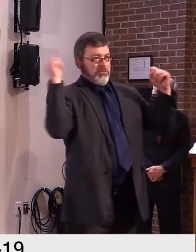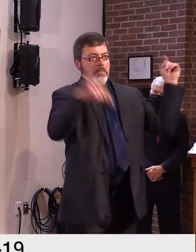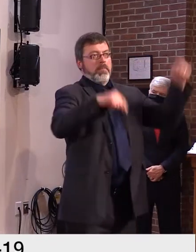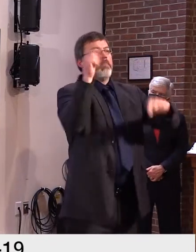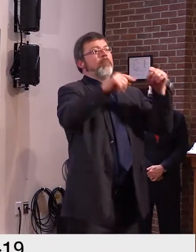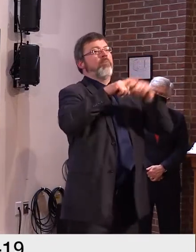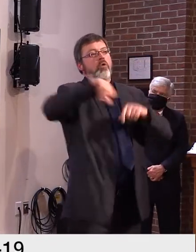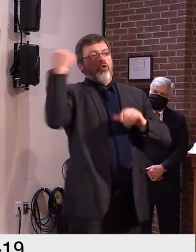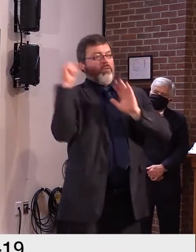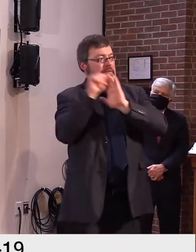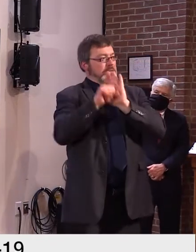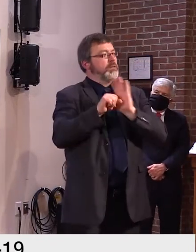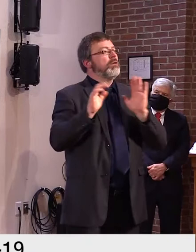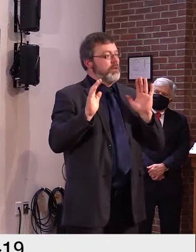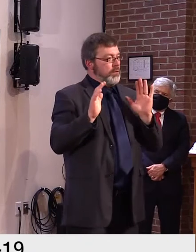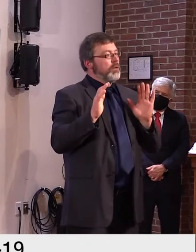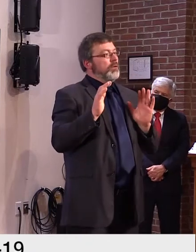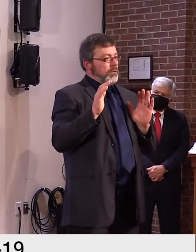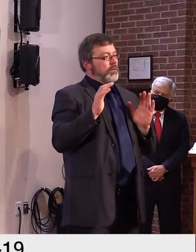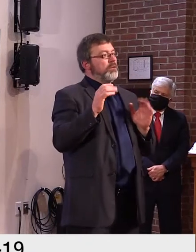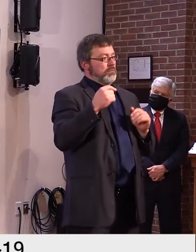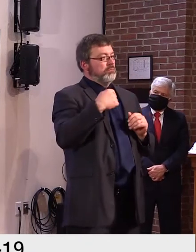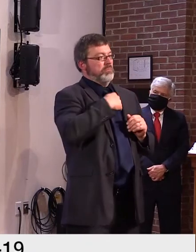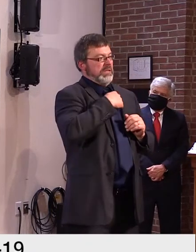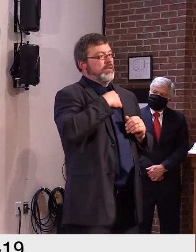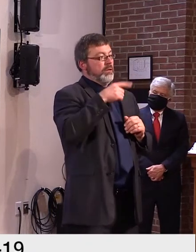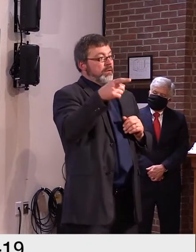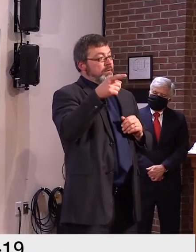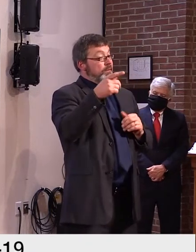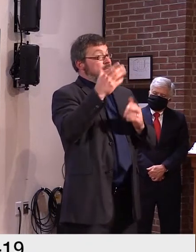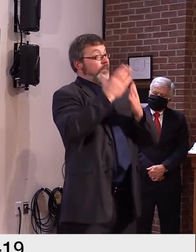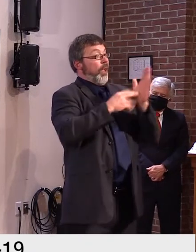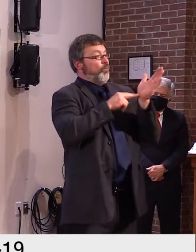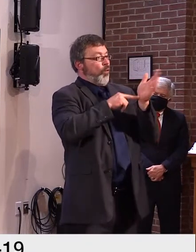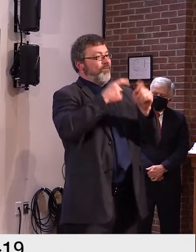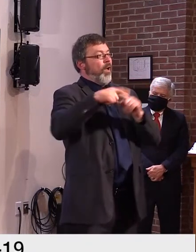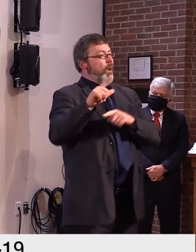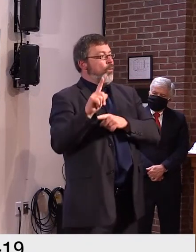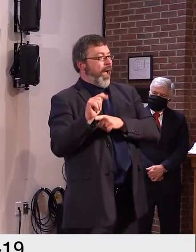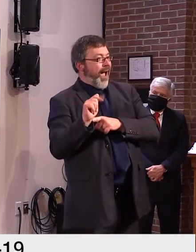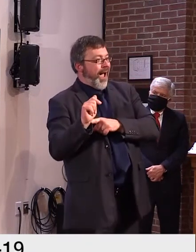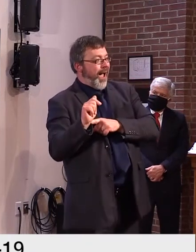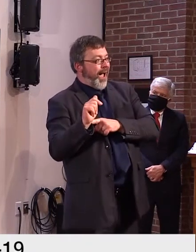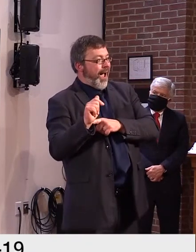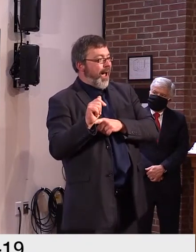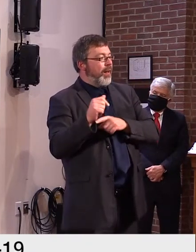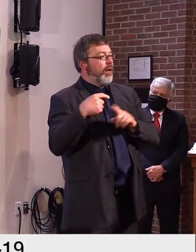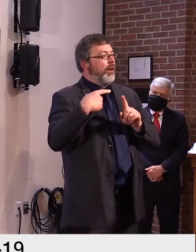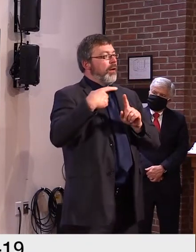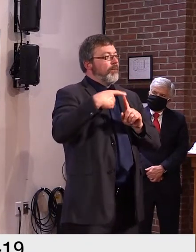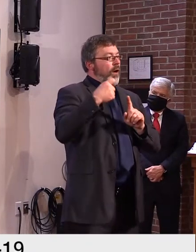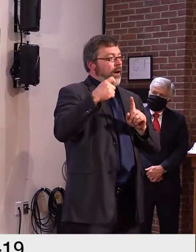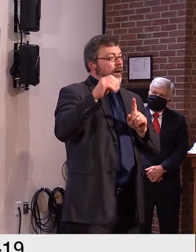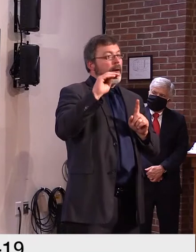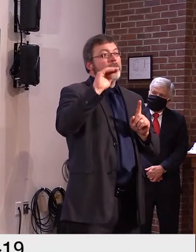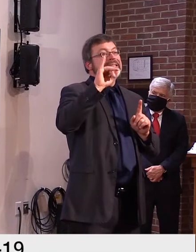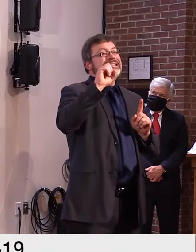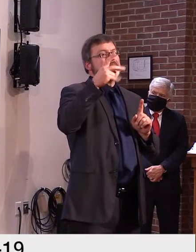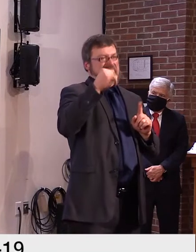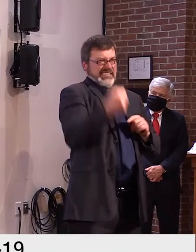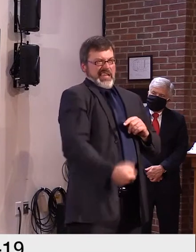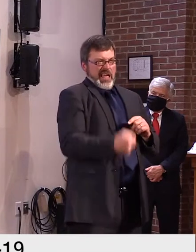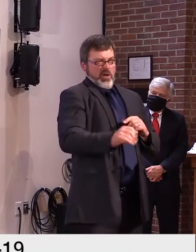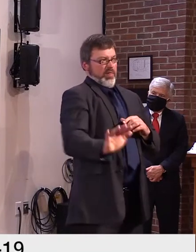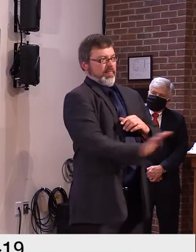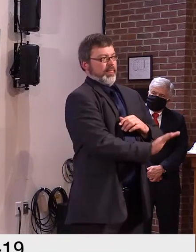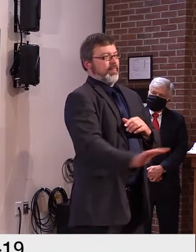like Louisiana and Mississippi, which were having very high rates of outbreaks and surges in their cases.